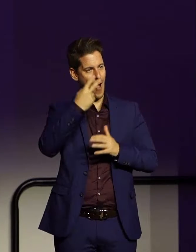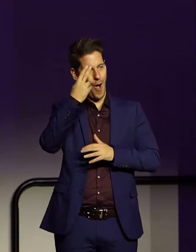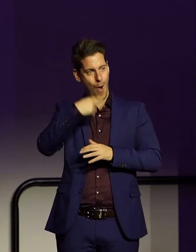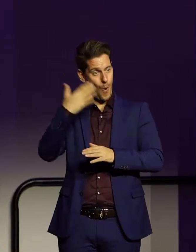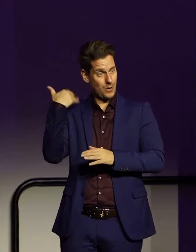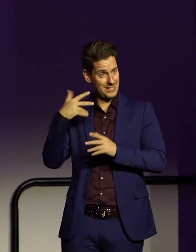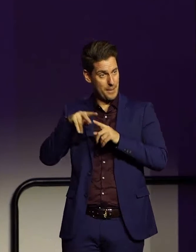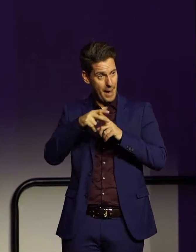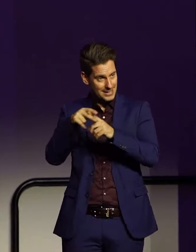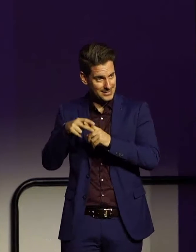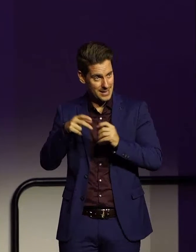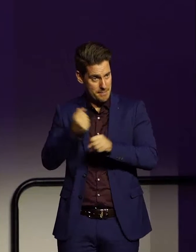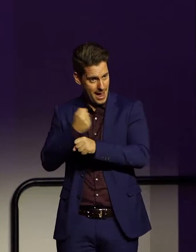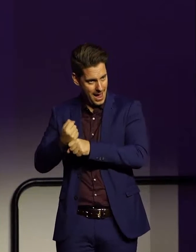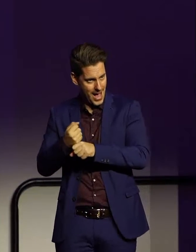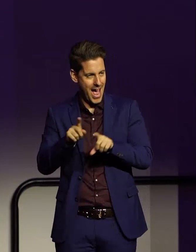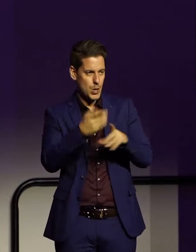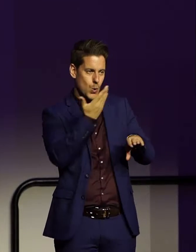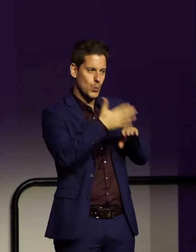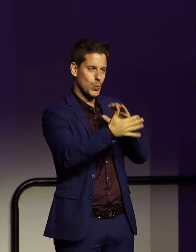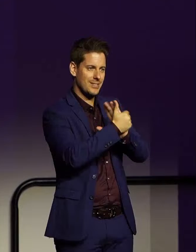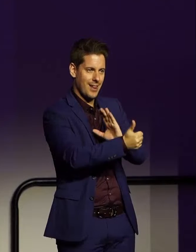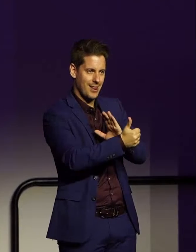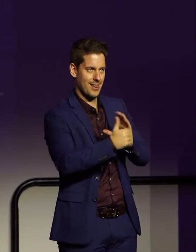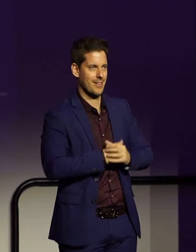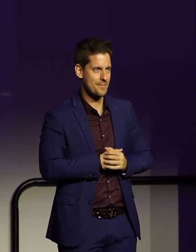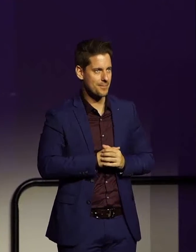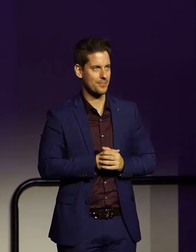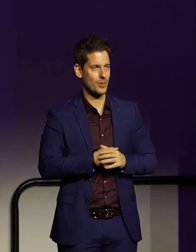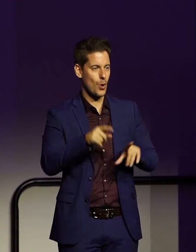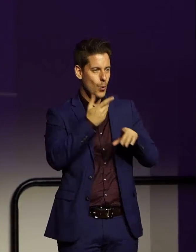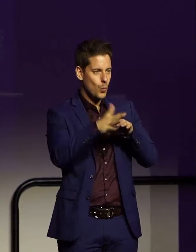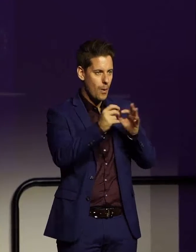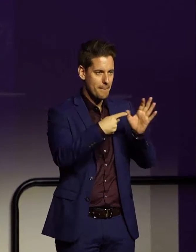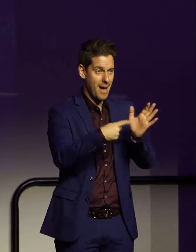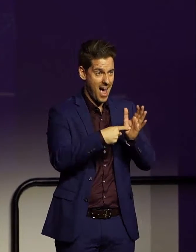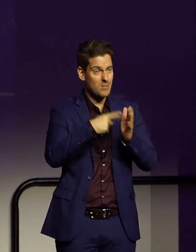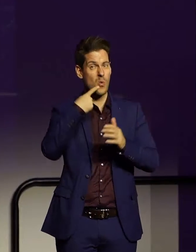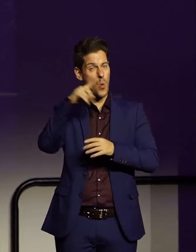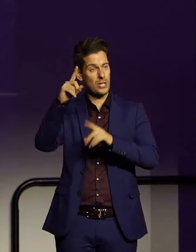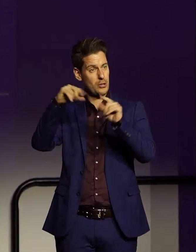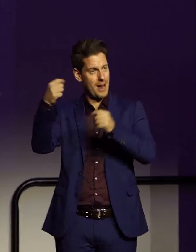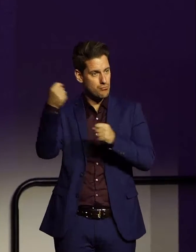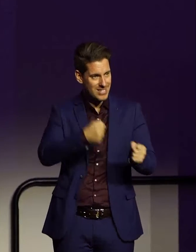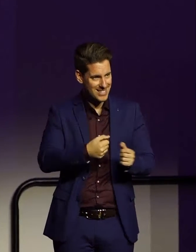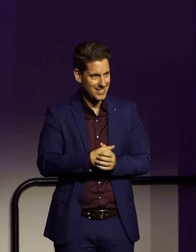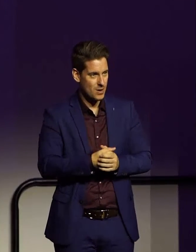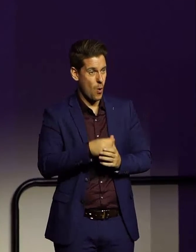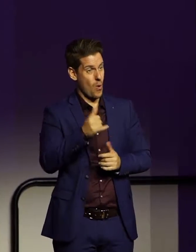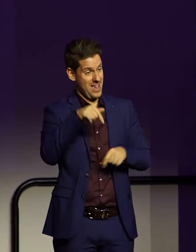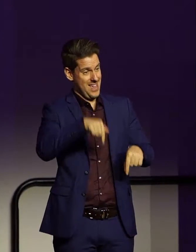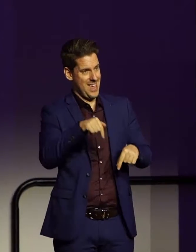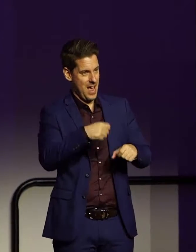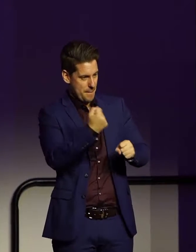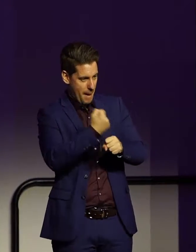and maintenance processes and new skills, along with new parts shipped from Japan and some parts replicated